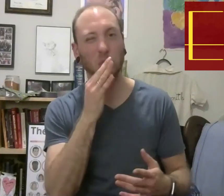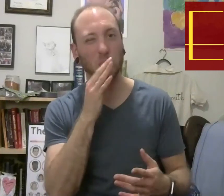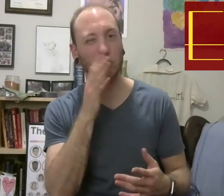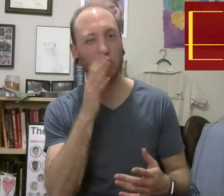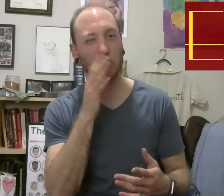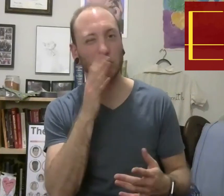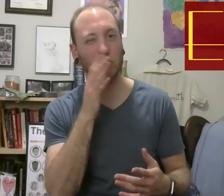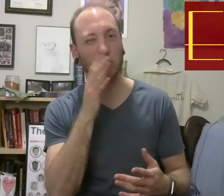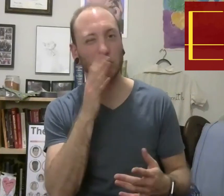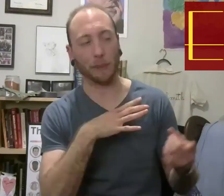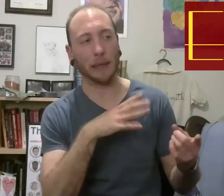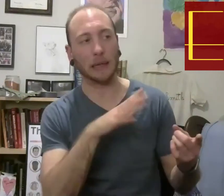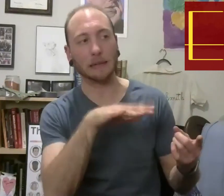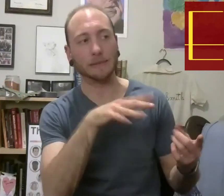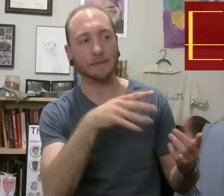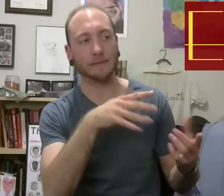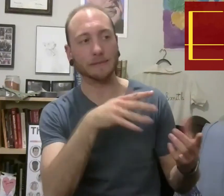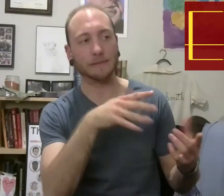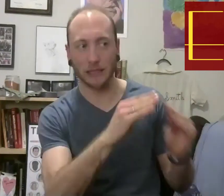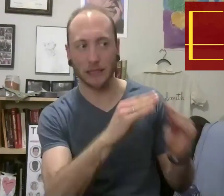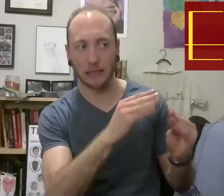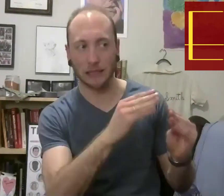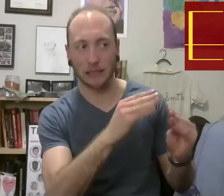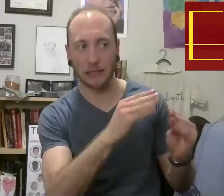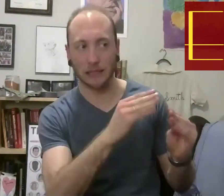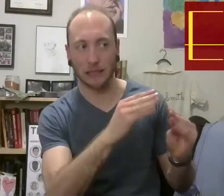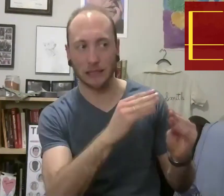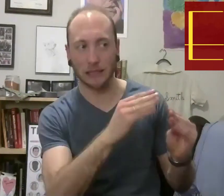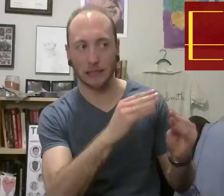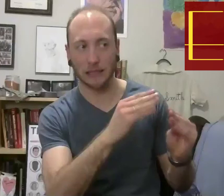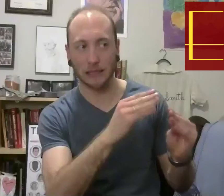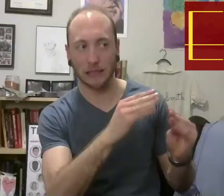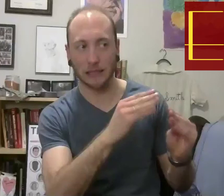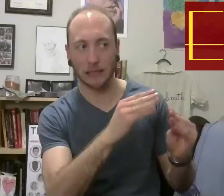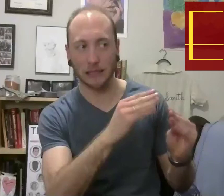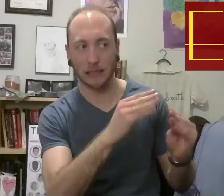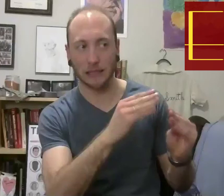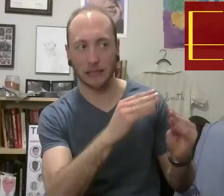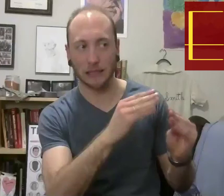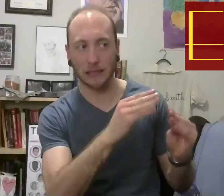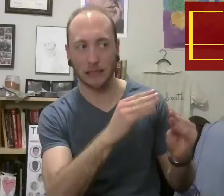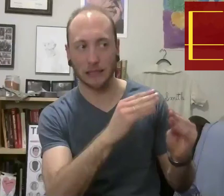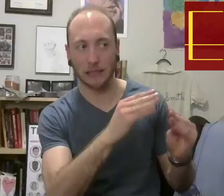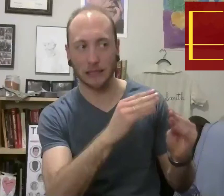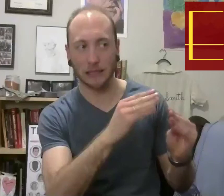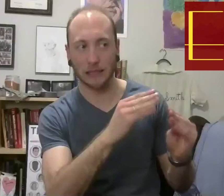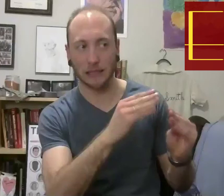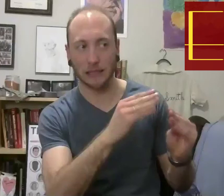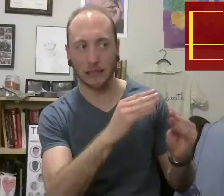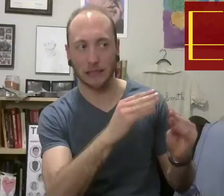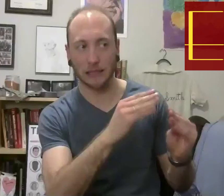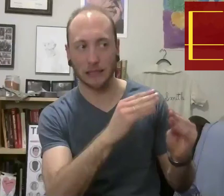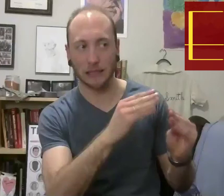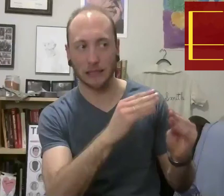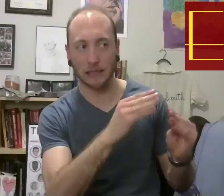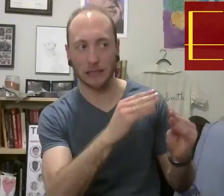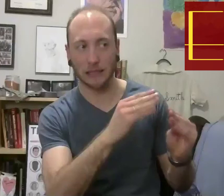like that's cool because I know I'm in the right place. I know I'm sober for a reason, and I can take these, I can take